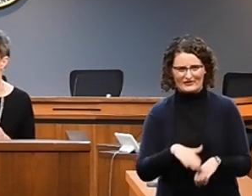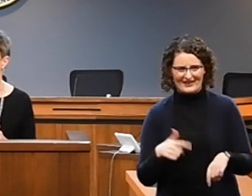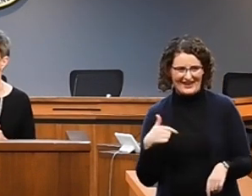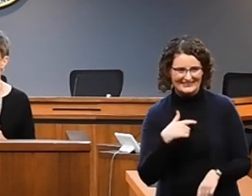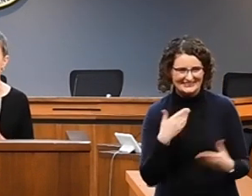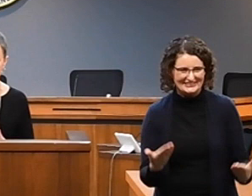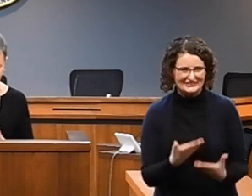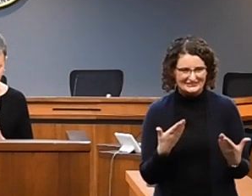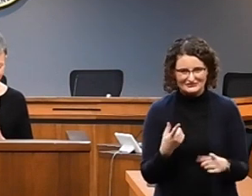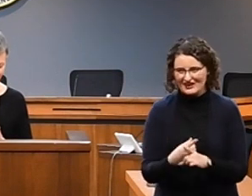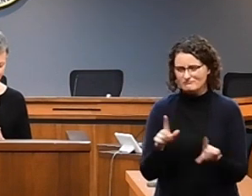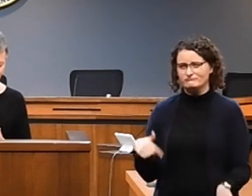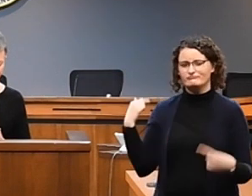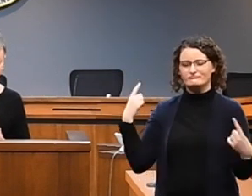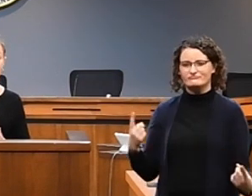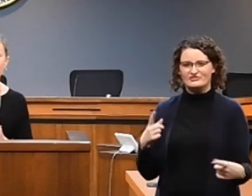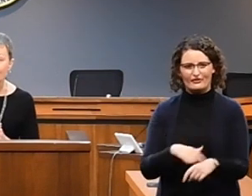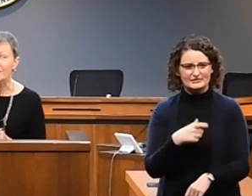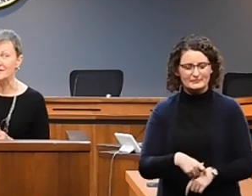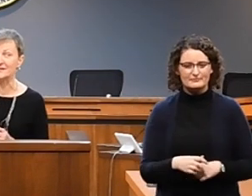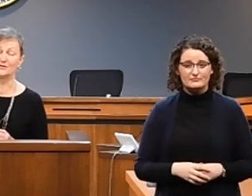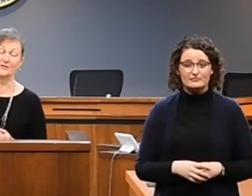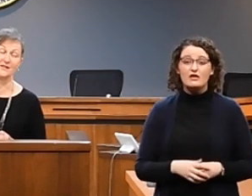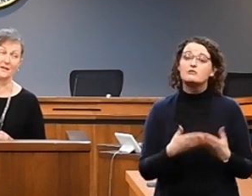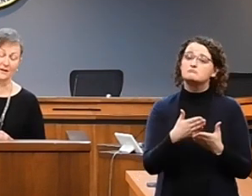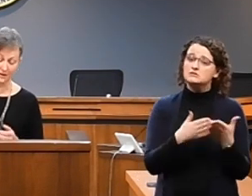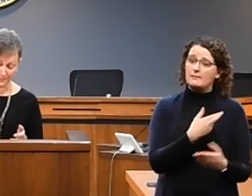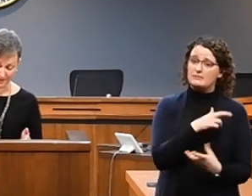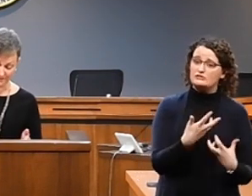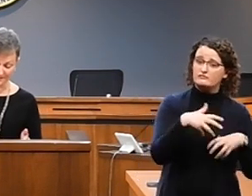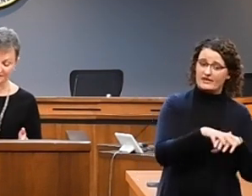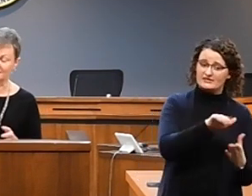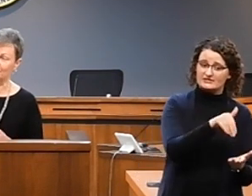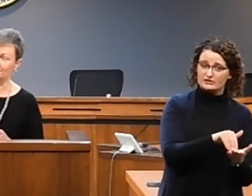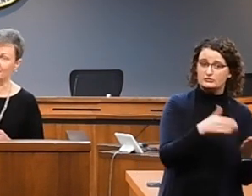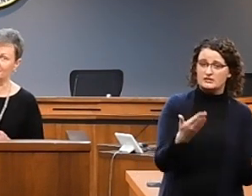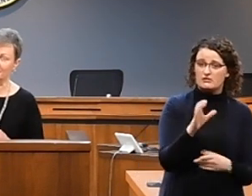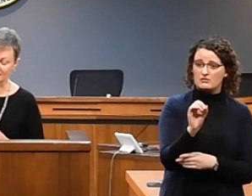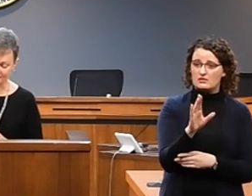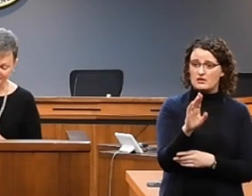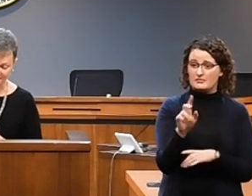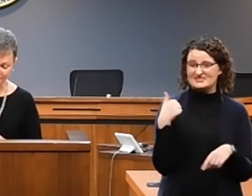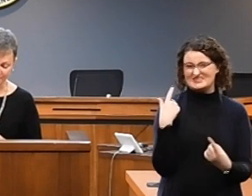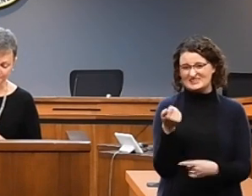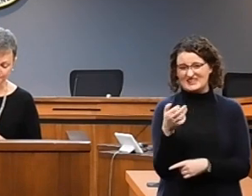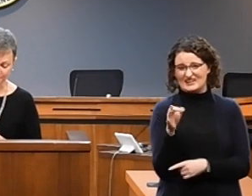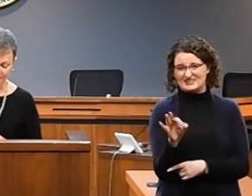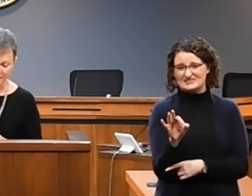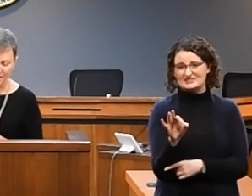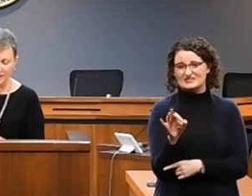has been in this community. There have been interfaith centers in Columbia since the town was founded in